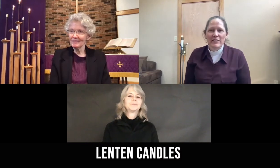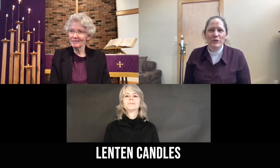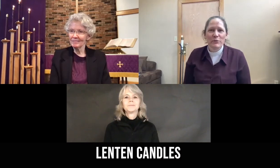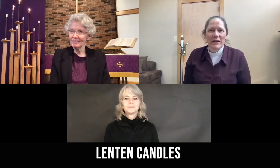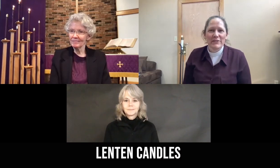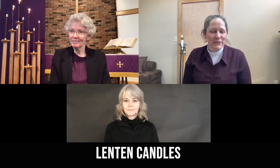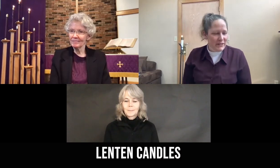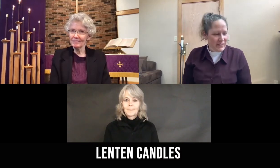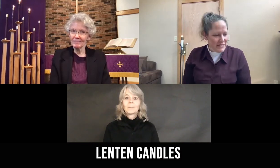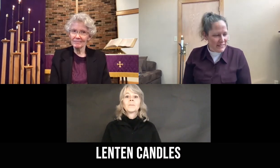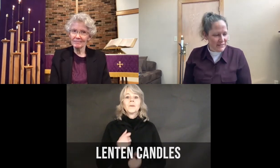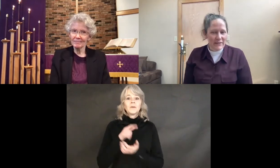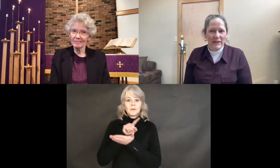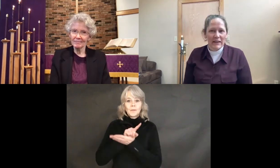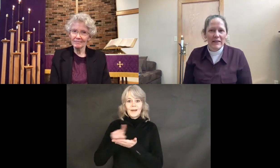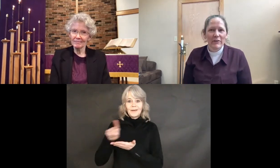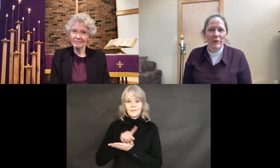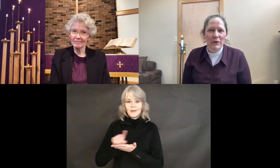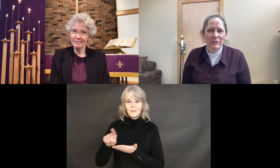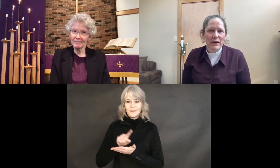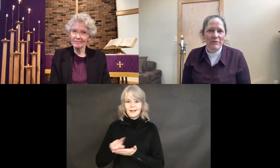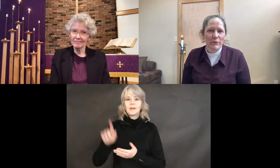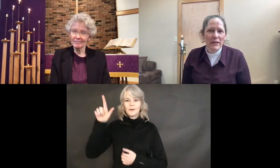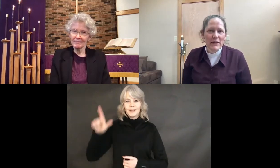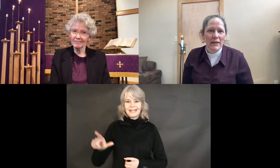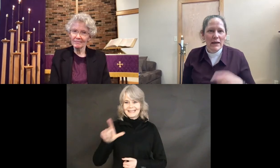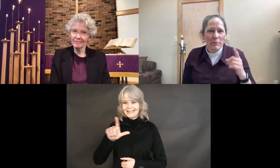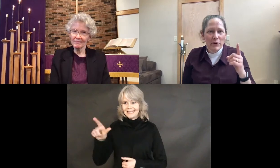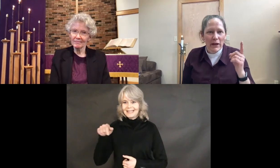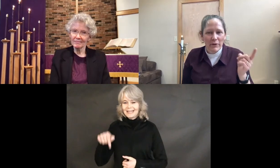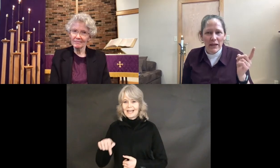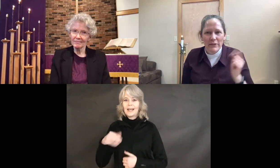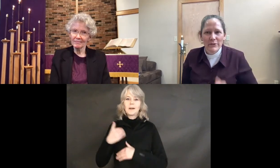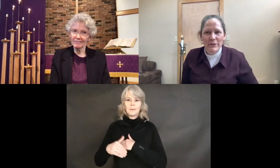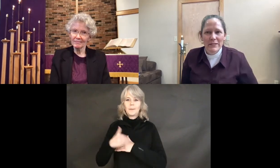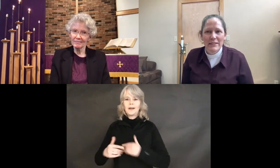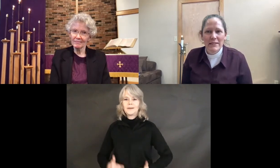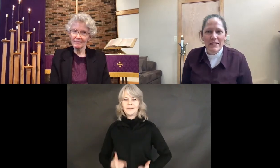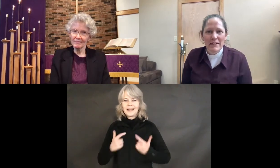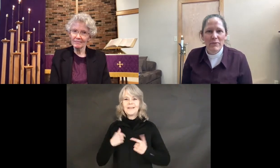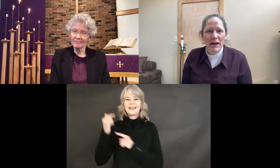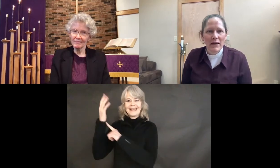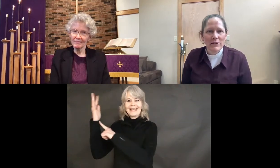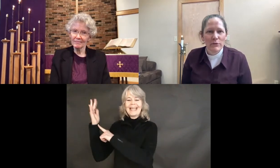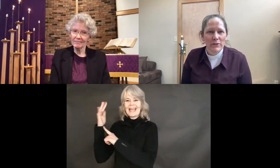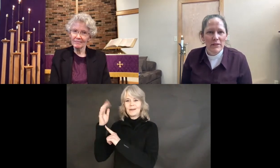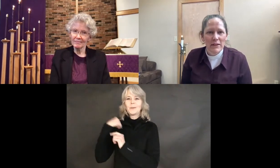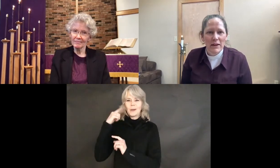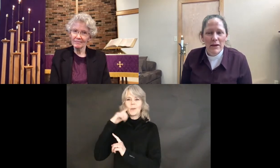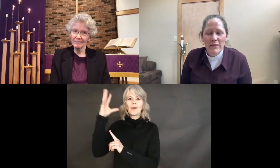Each week during Lent here at Bread of Life, we put out a candle. You can see behind Dorothy,